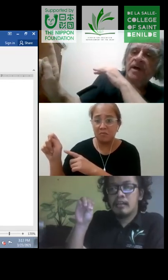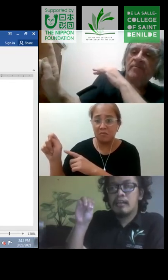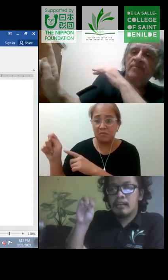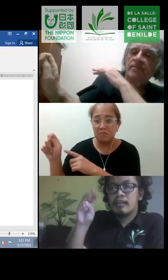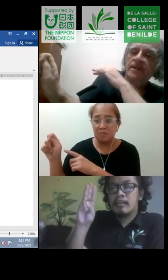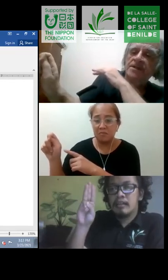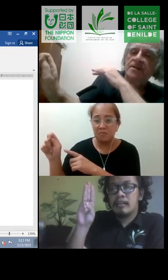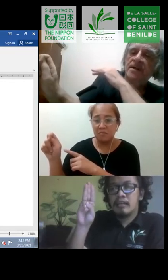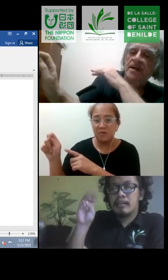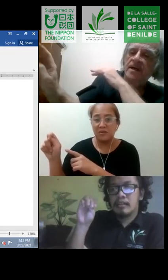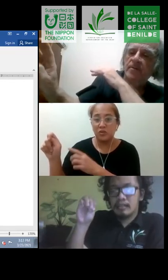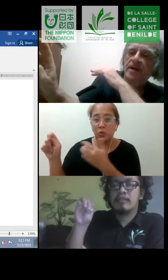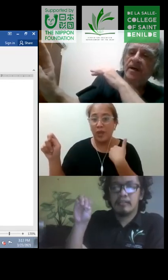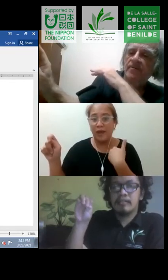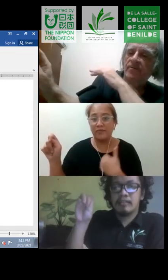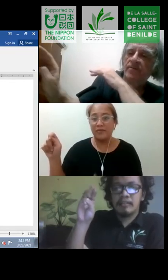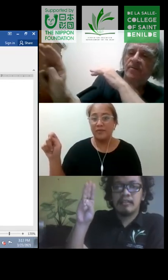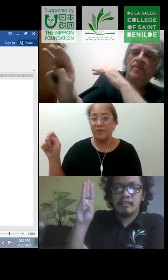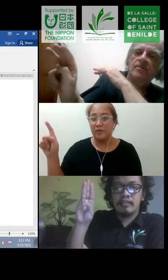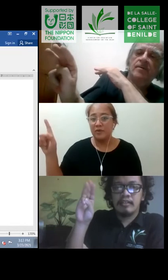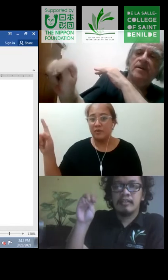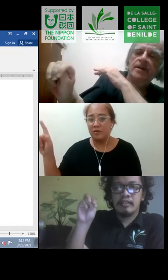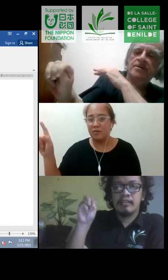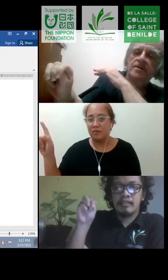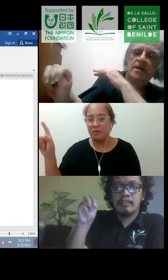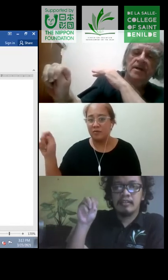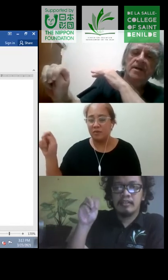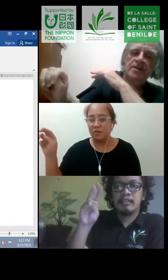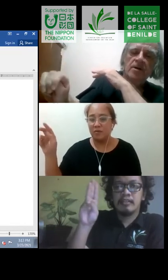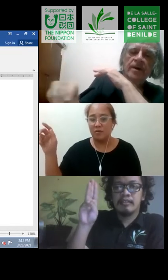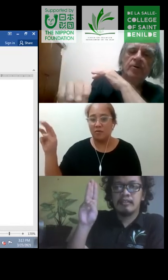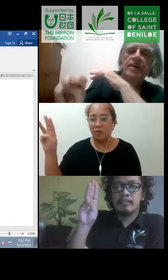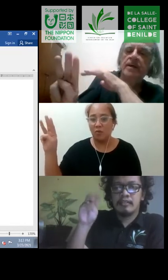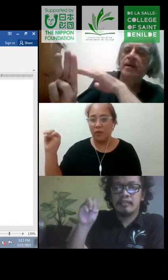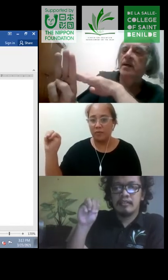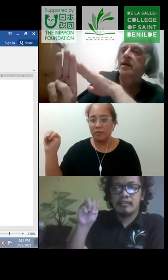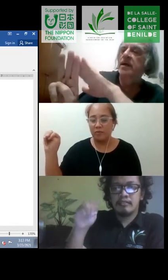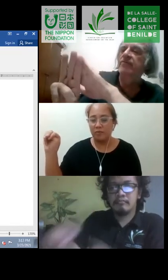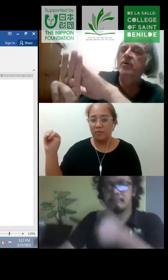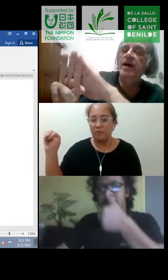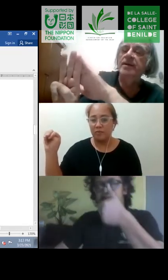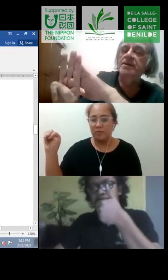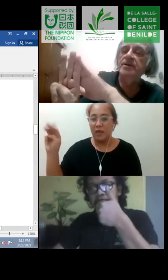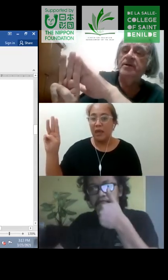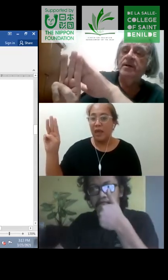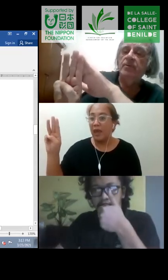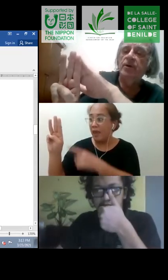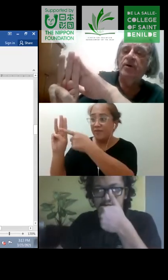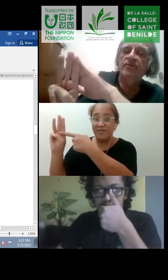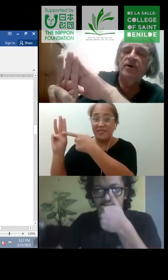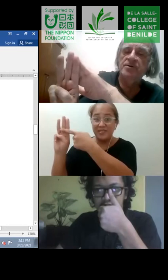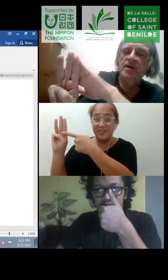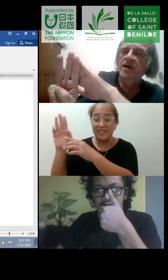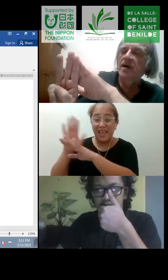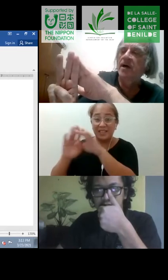So we have this and we have this. So it would be, if you had this hand shape, it would